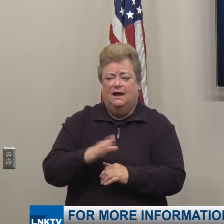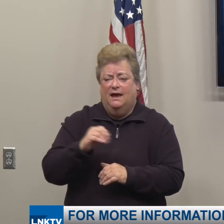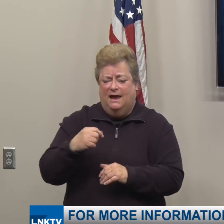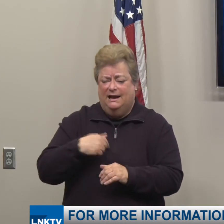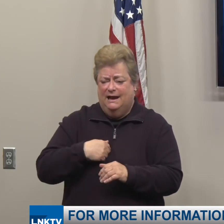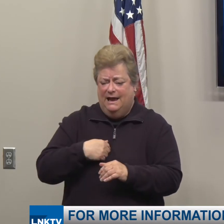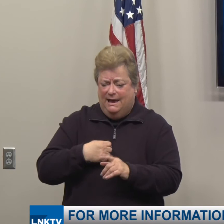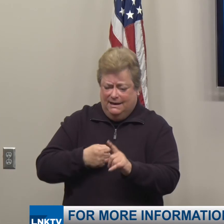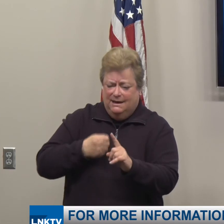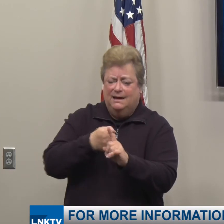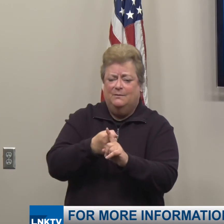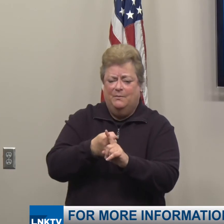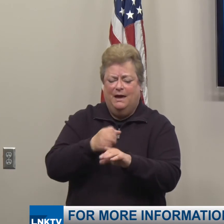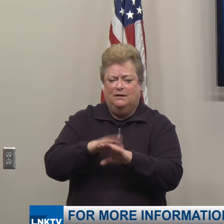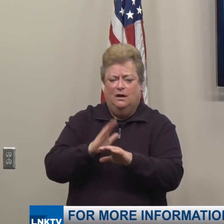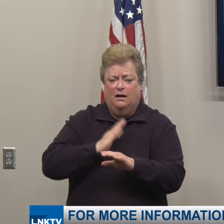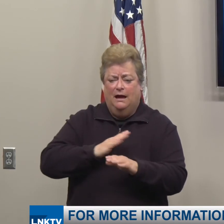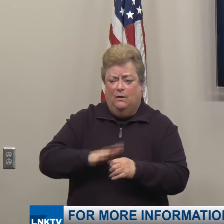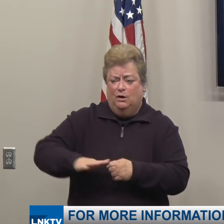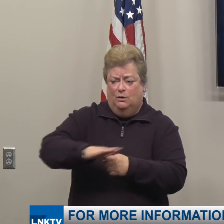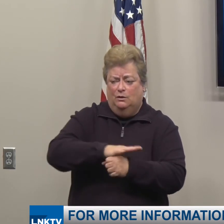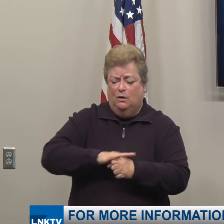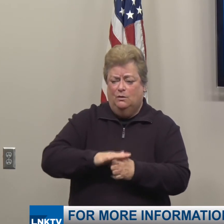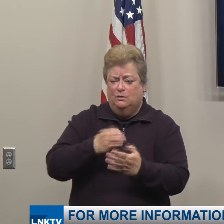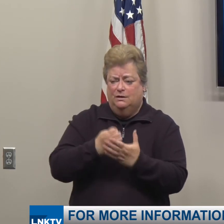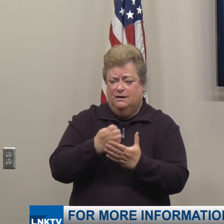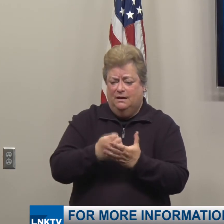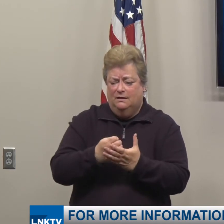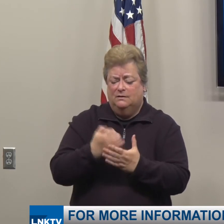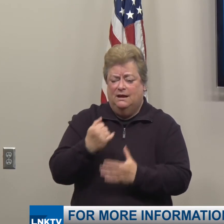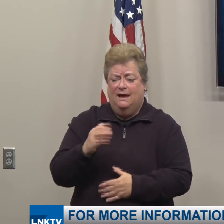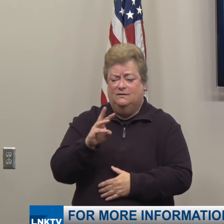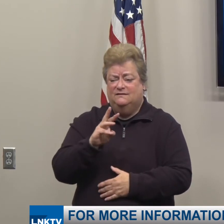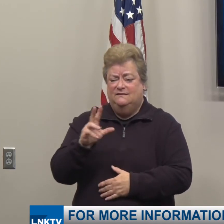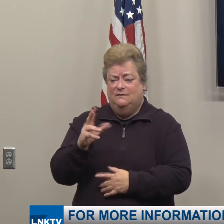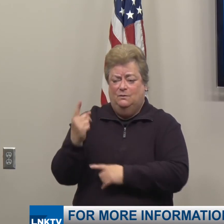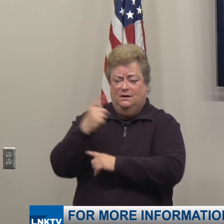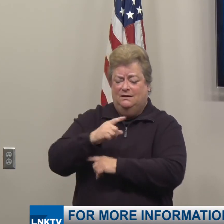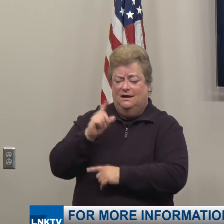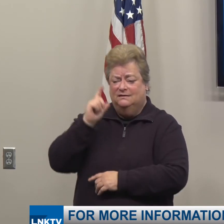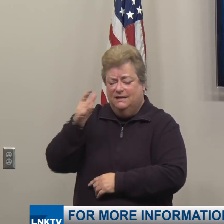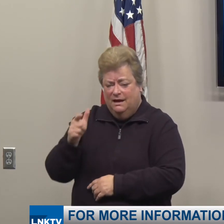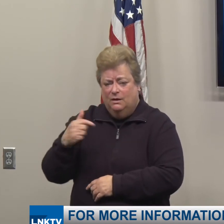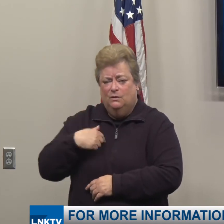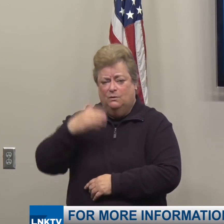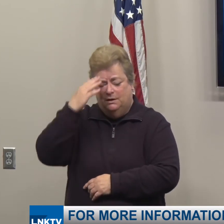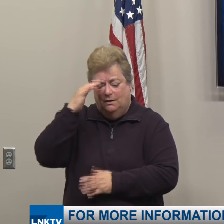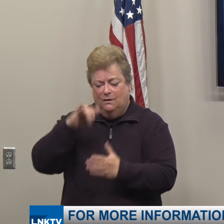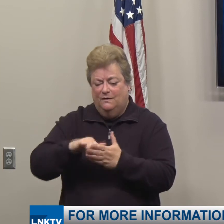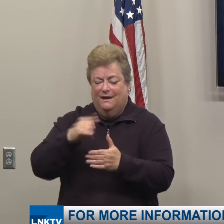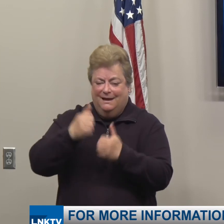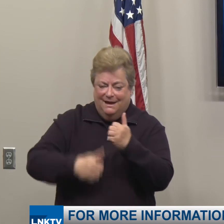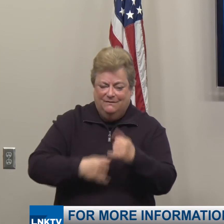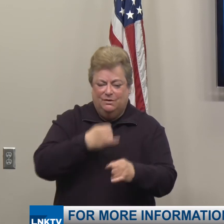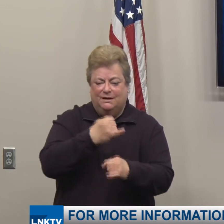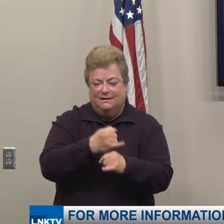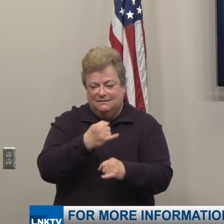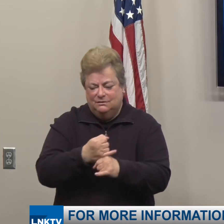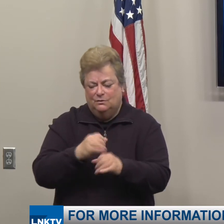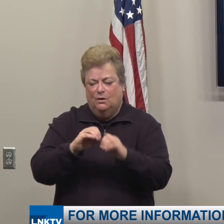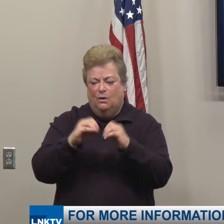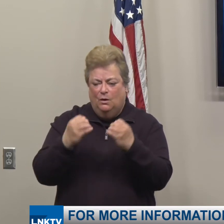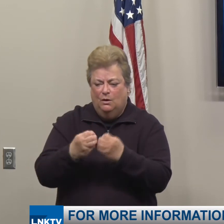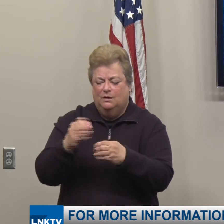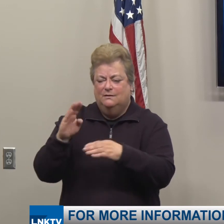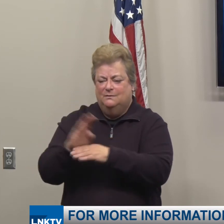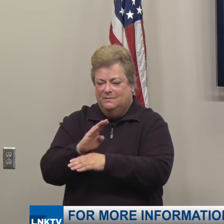significant impact on our local economy. Now, 63 days later, we know that every institution, organization,